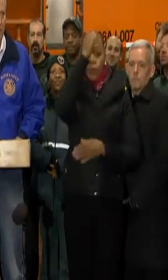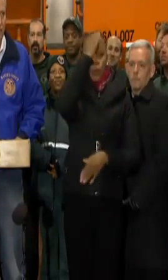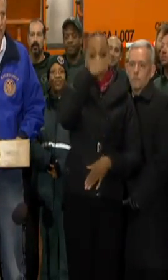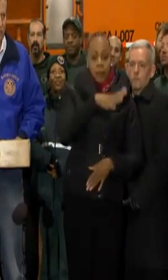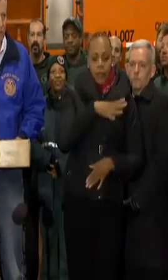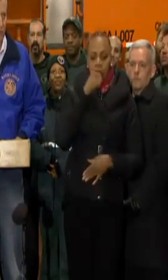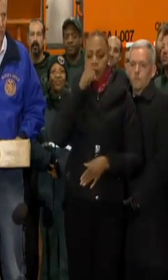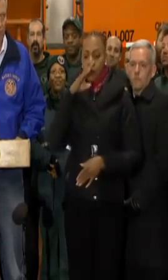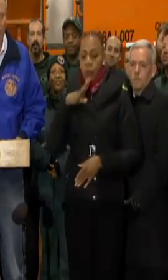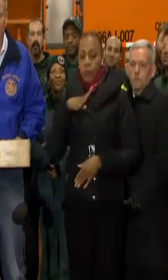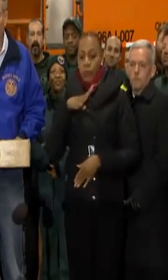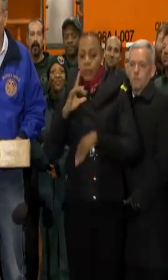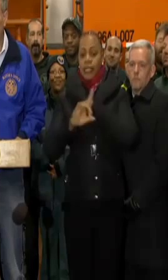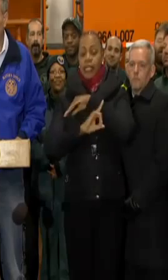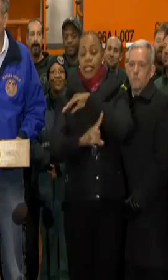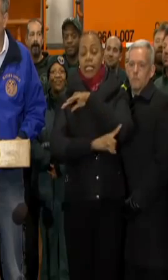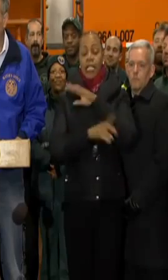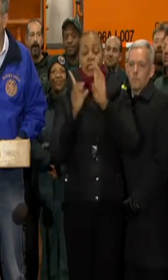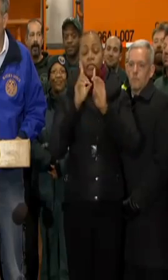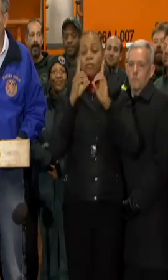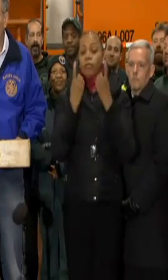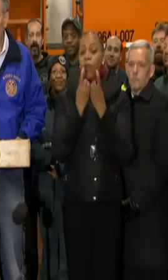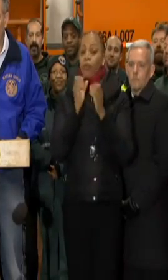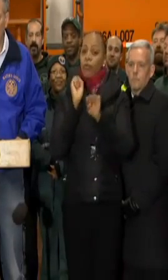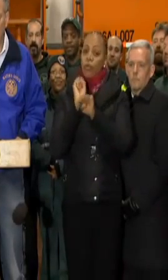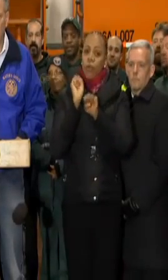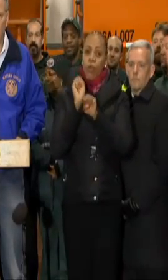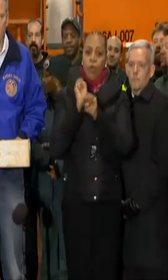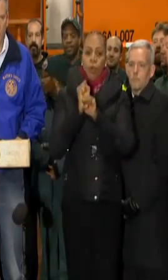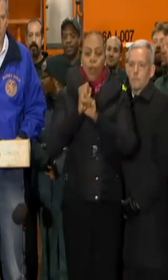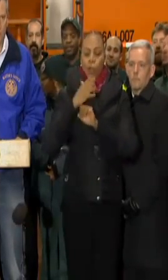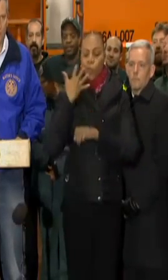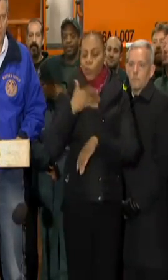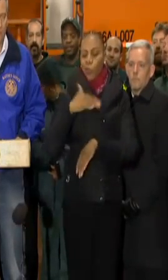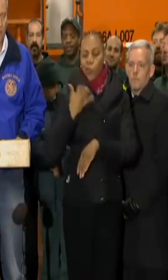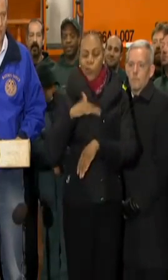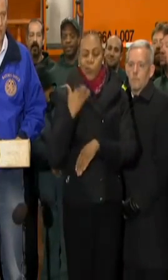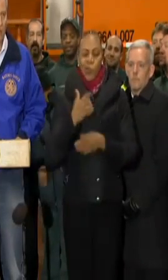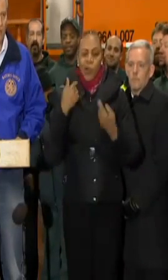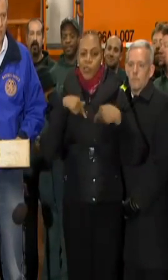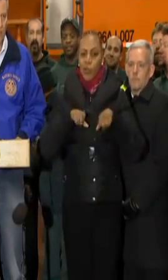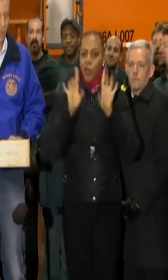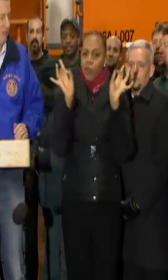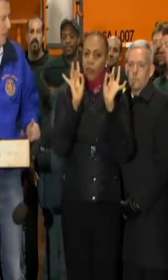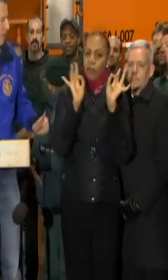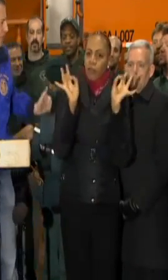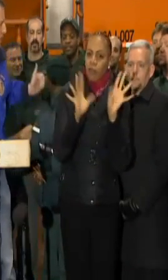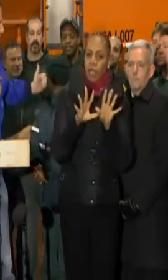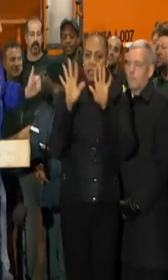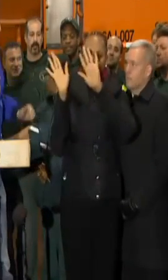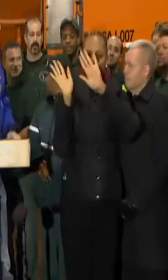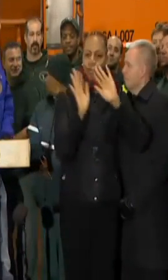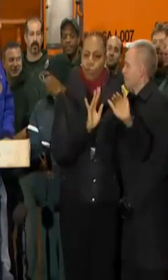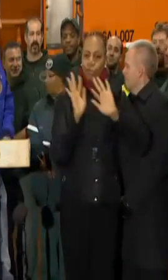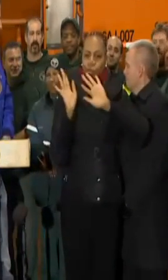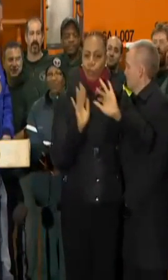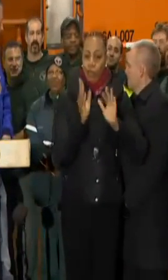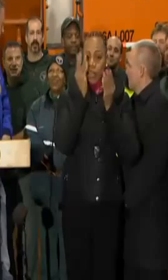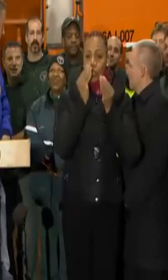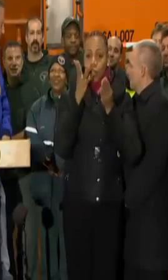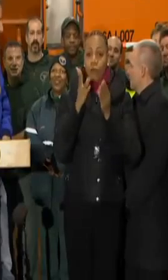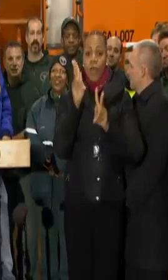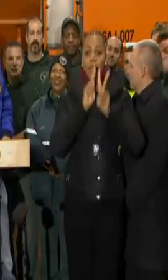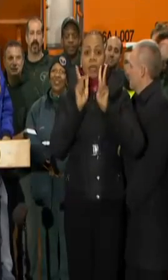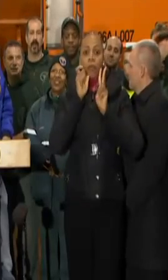of the Sanitation Department who are doing an extraordinary job in the midst of this crisis. I have to tell you that the folks